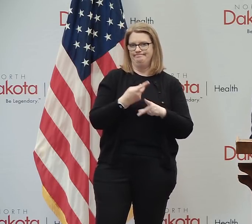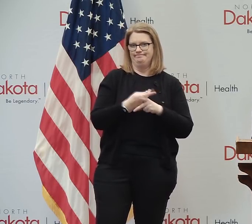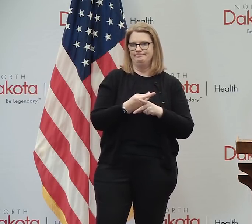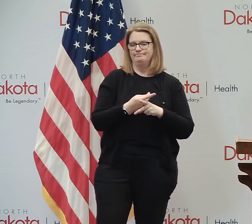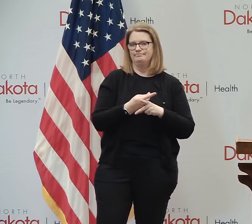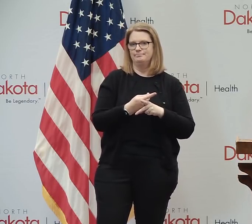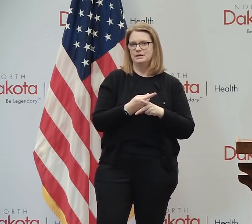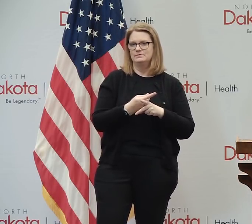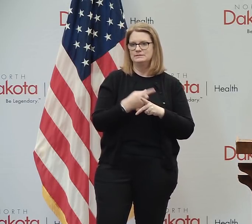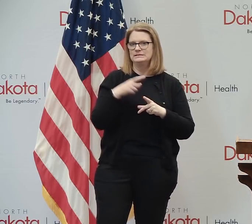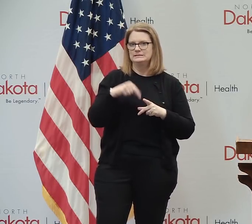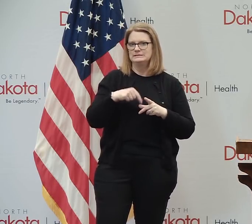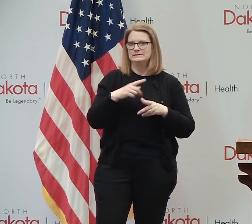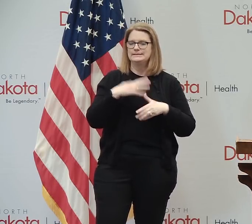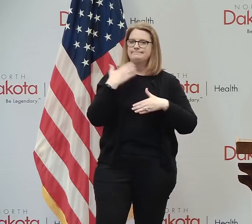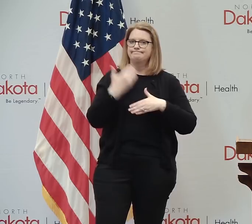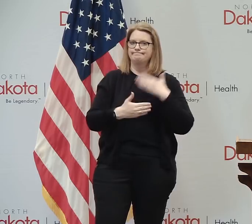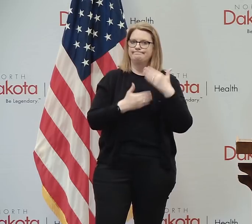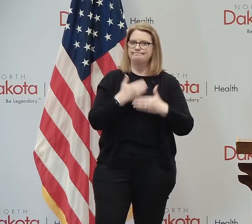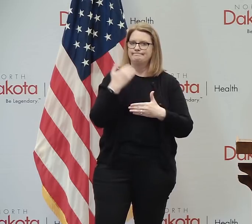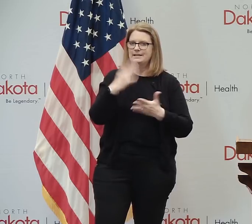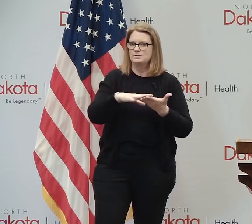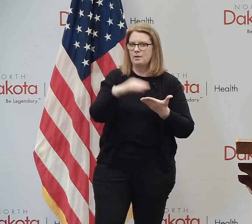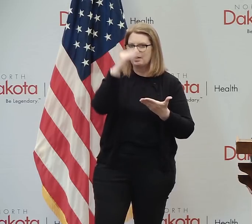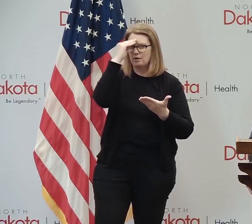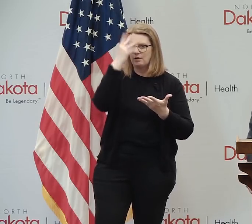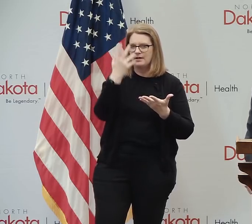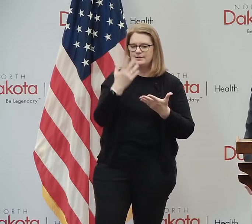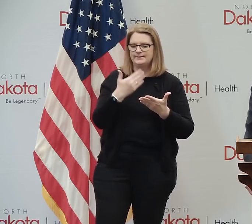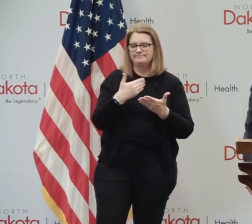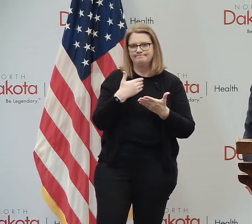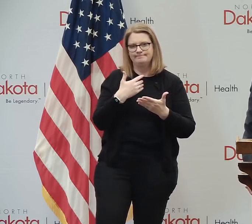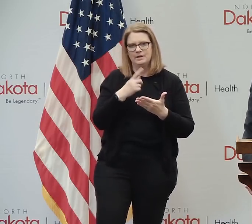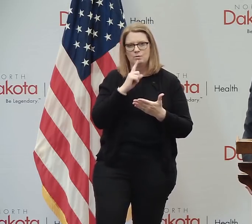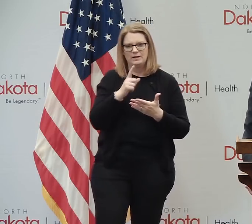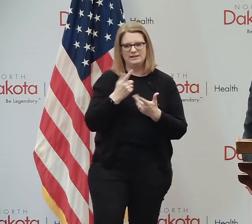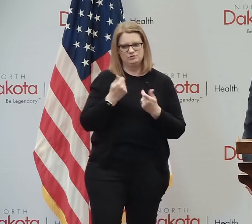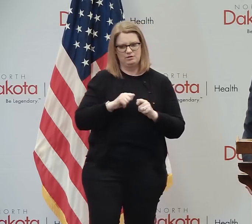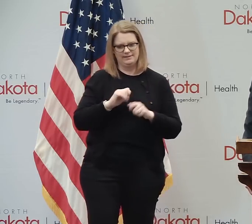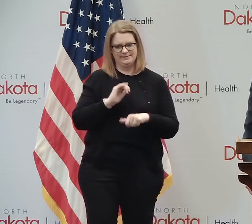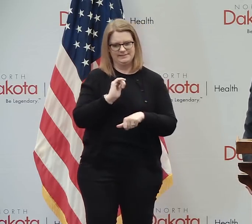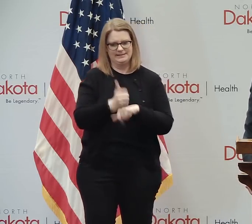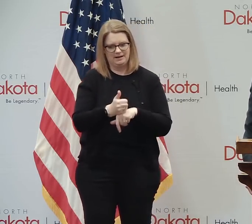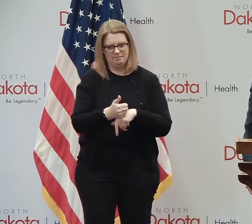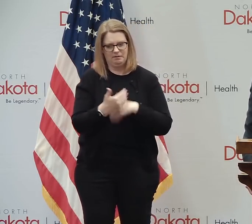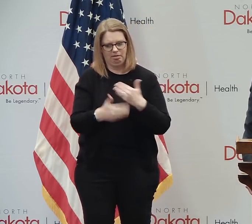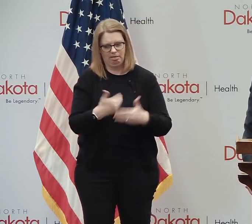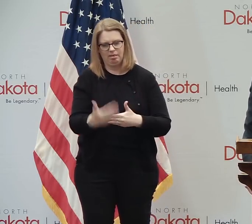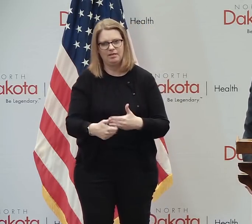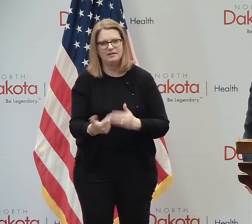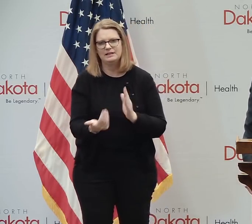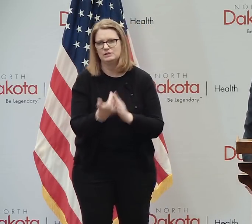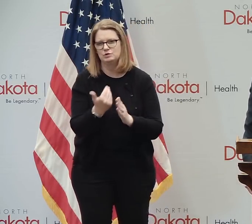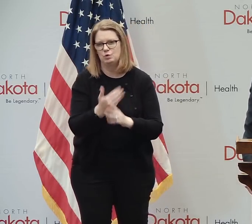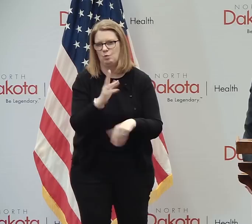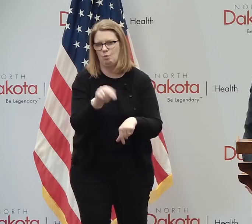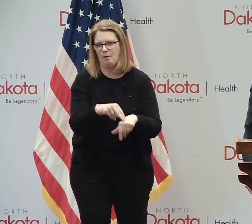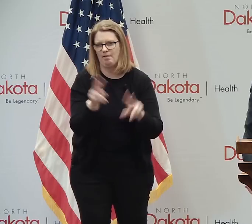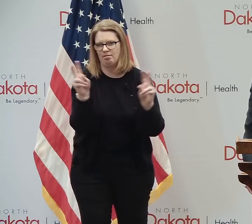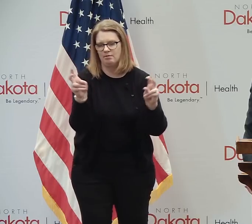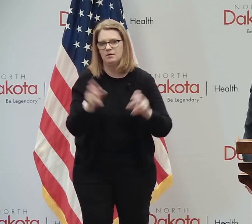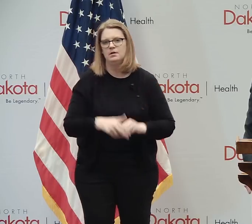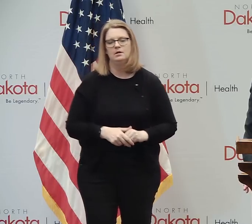the path as we learn how to operate in this new environment. And again,